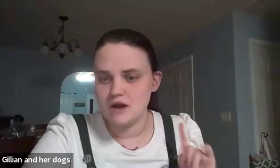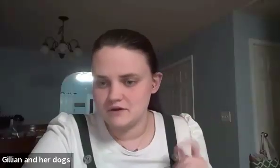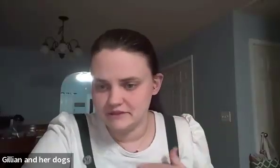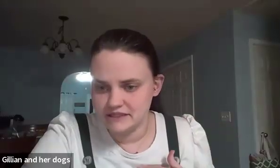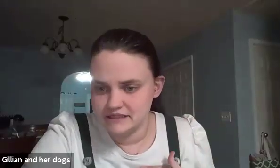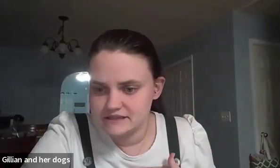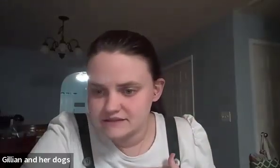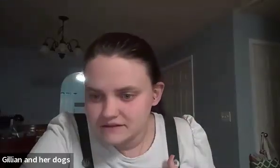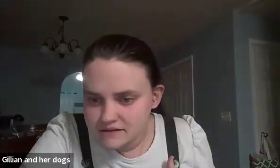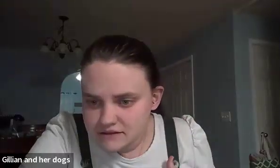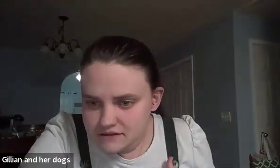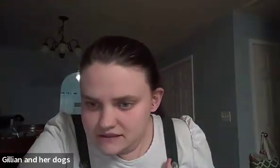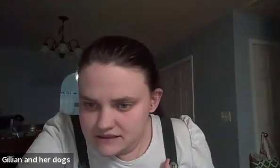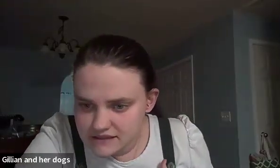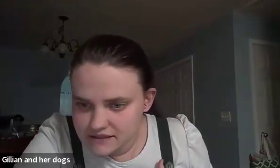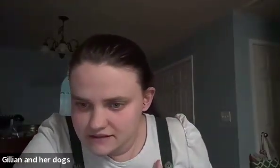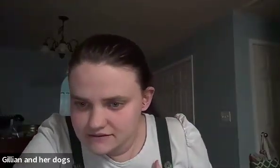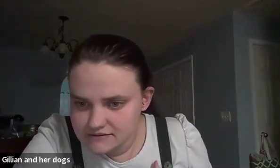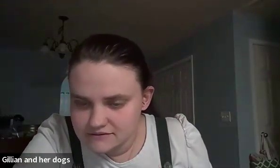drop on me, please. Let's see.